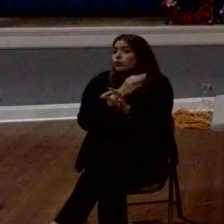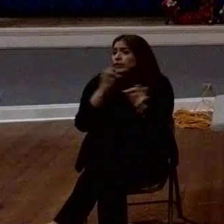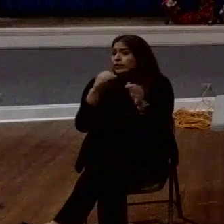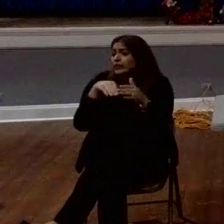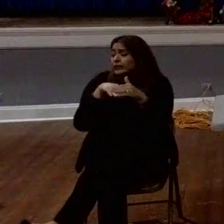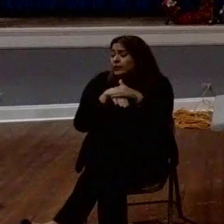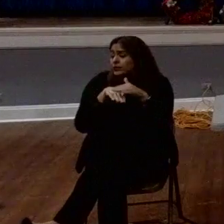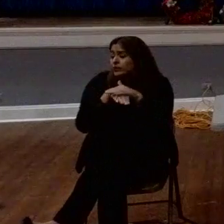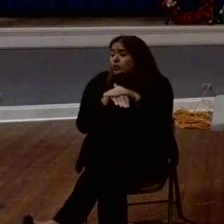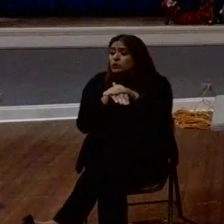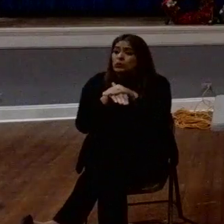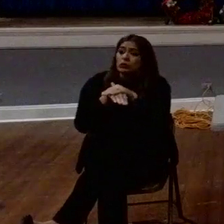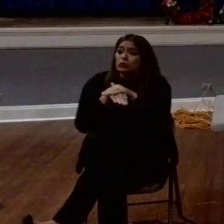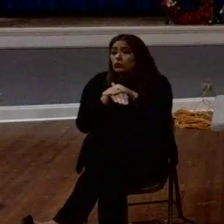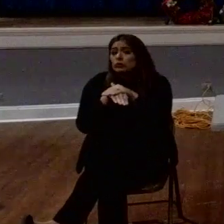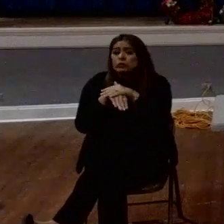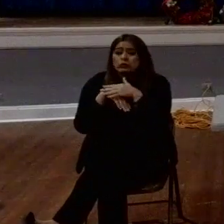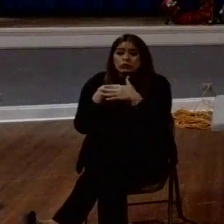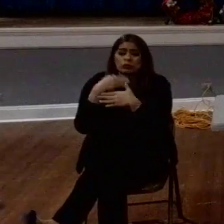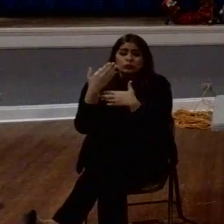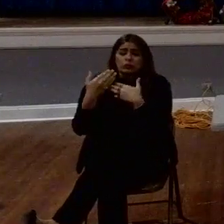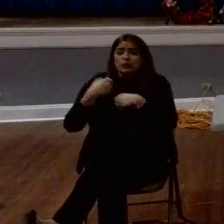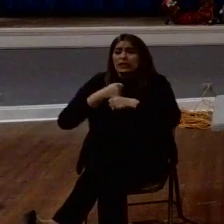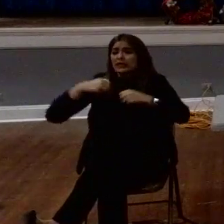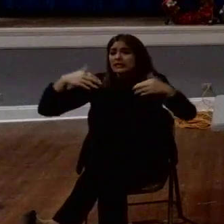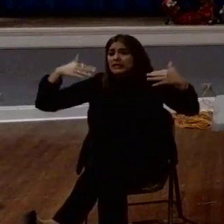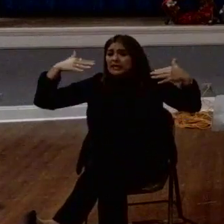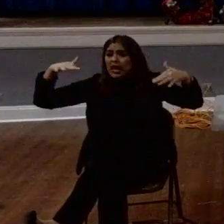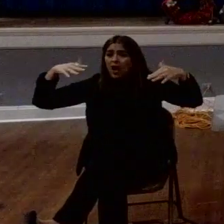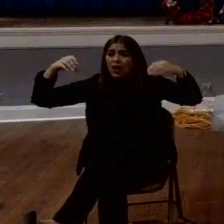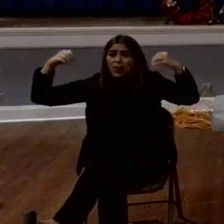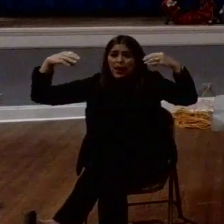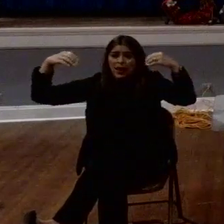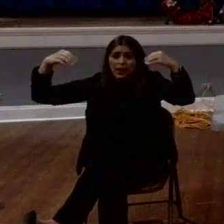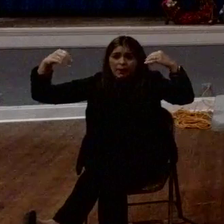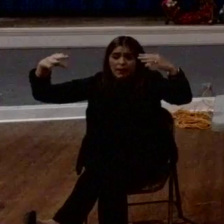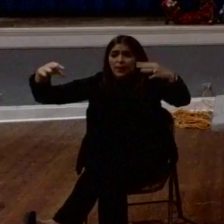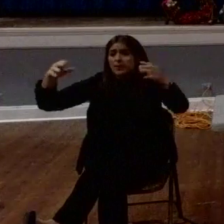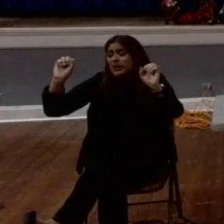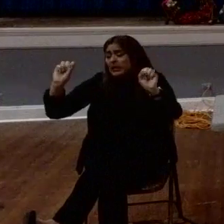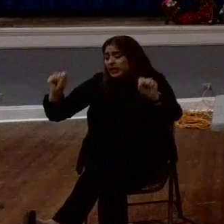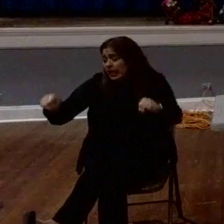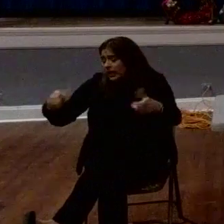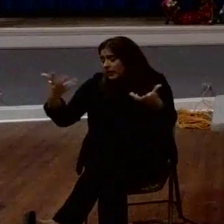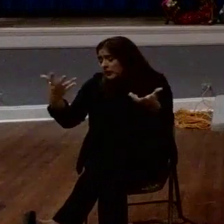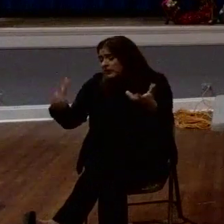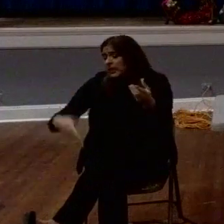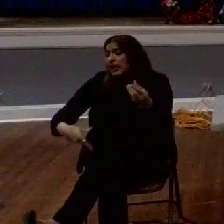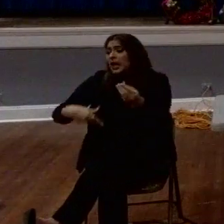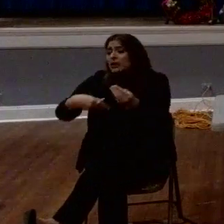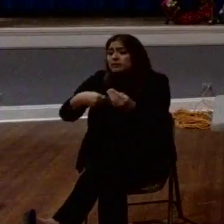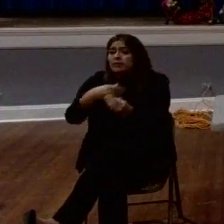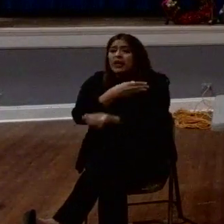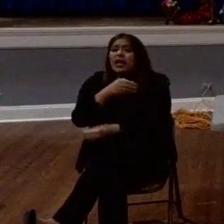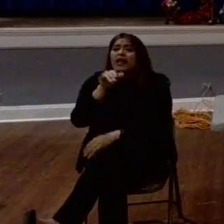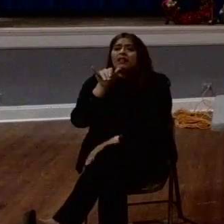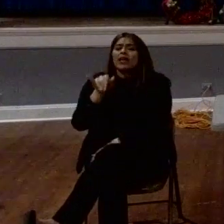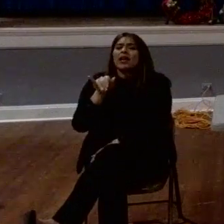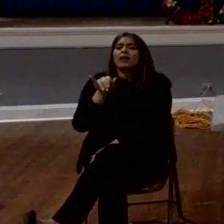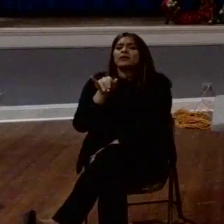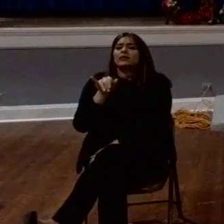to do some good sound and lights. And then finally, that view shed, I want